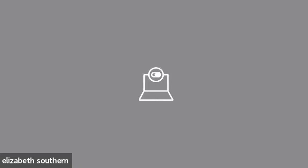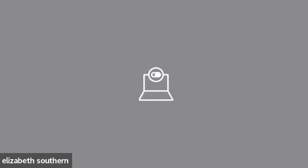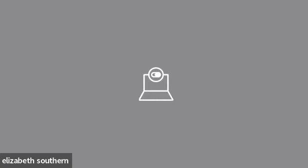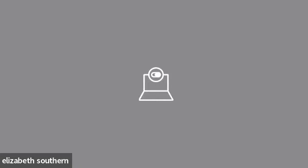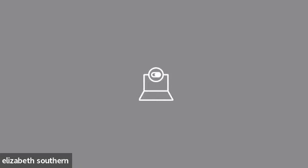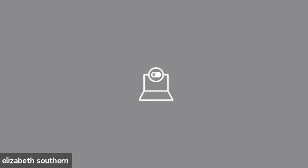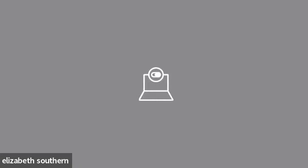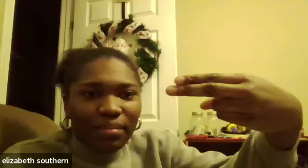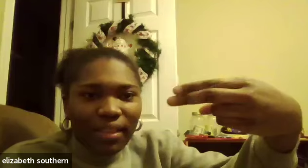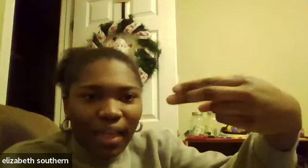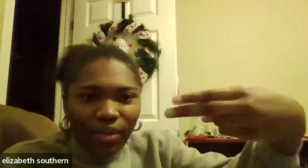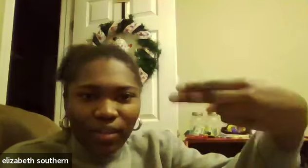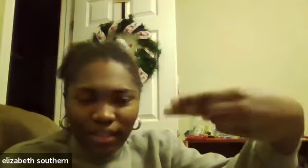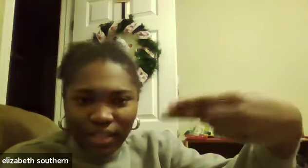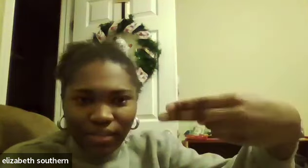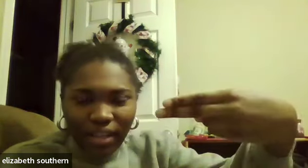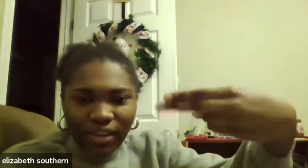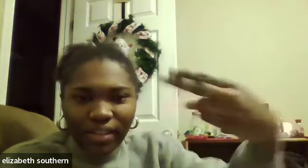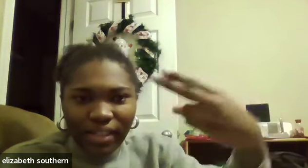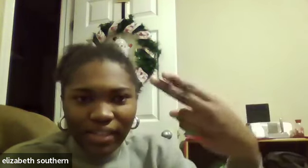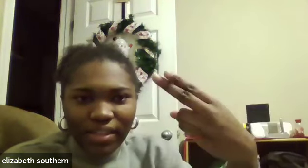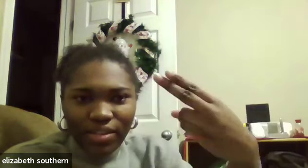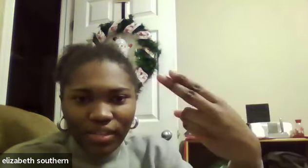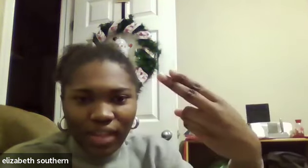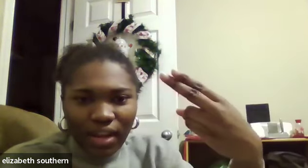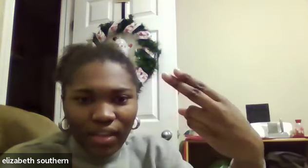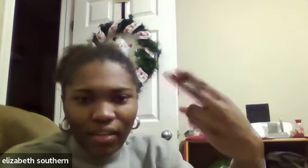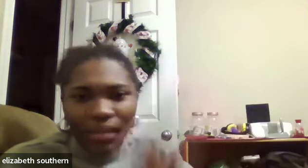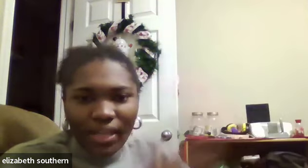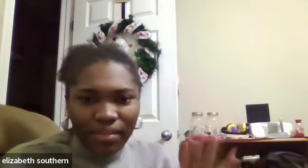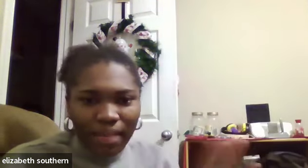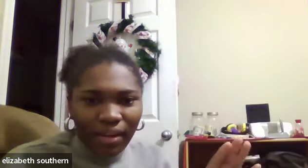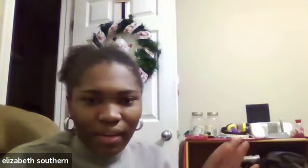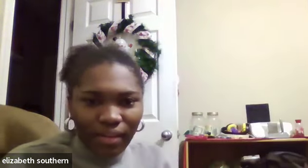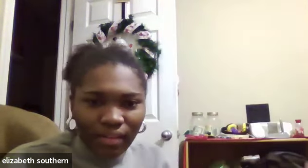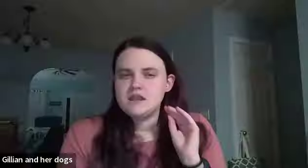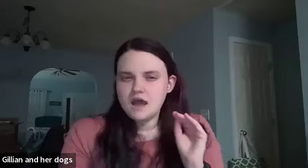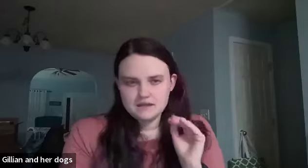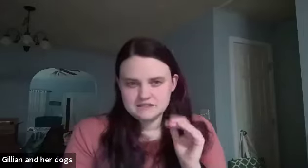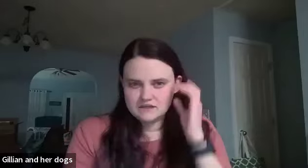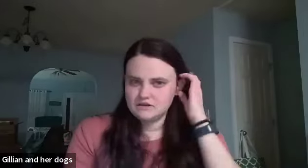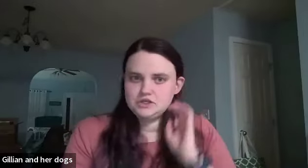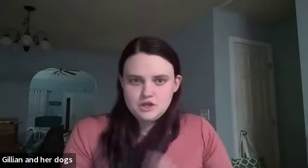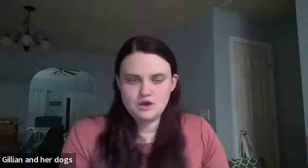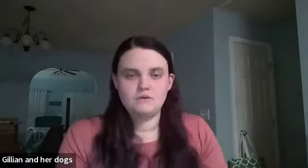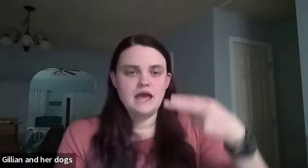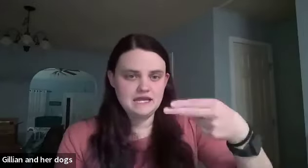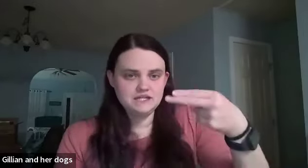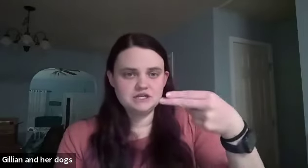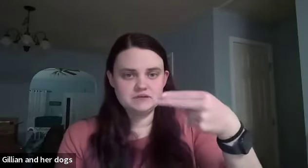so H doesn't have to be like this right here because I see yours is kind of up. It doesn't matter. Not necessarily. No. Okay. H can